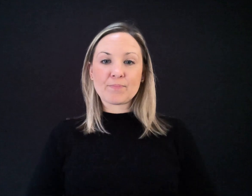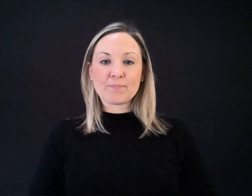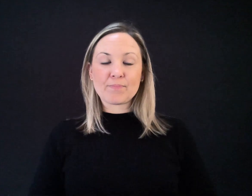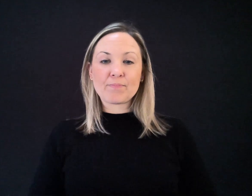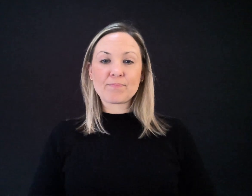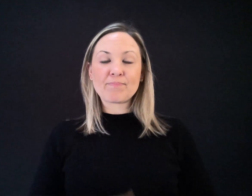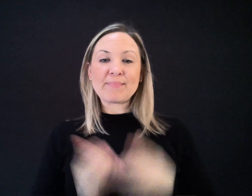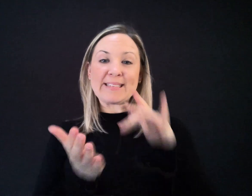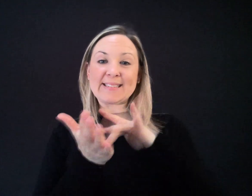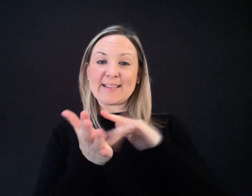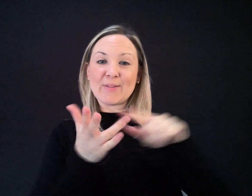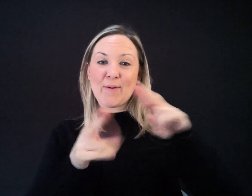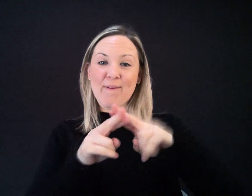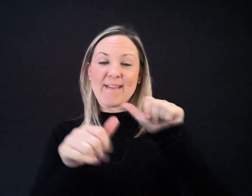Centre of Excellence Deafblind.